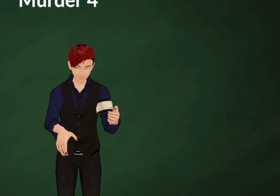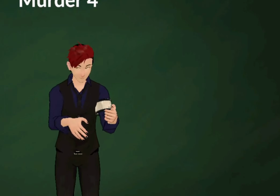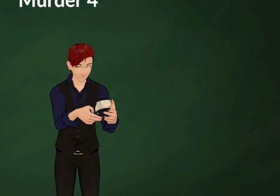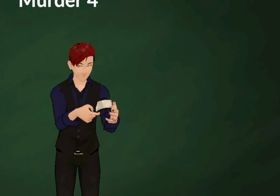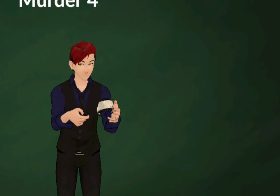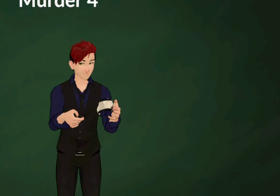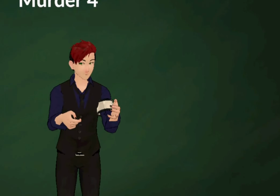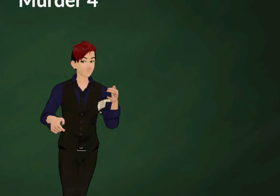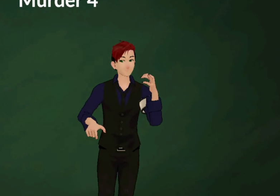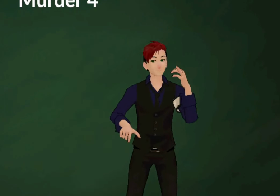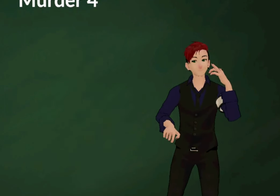one.